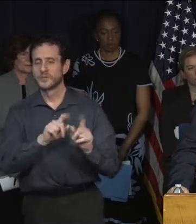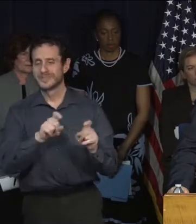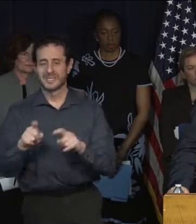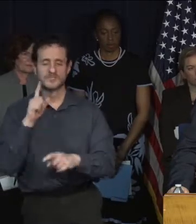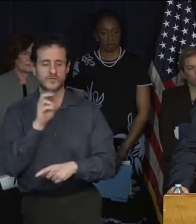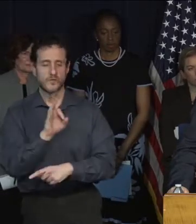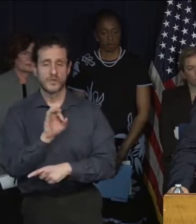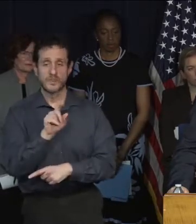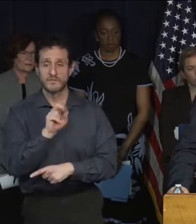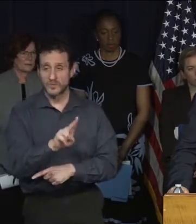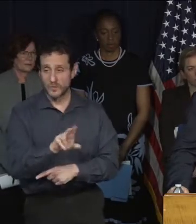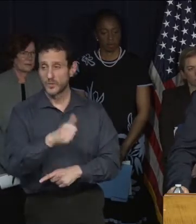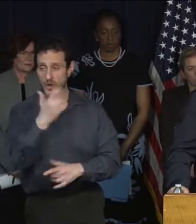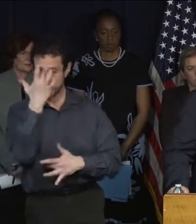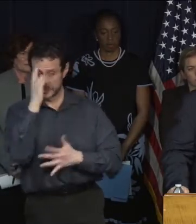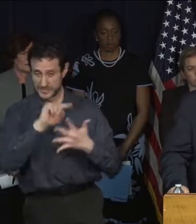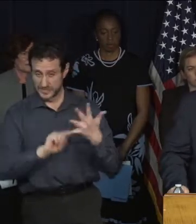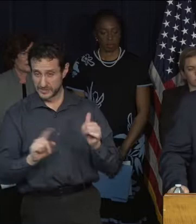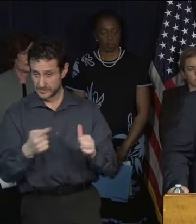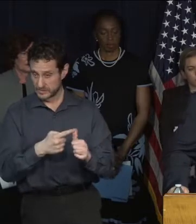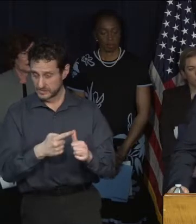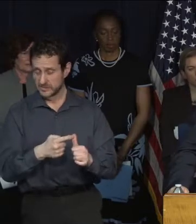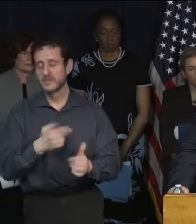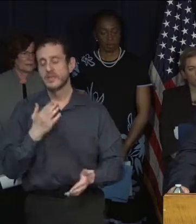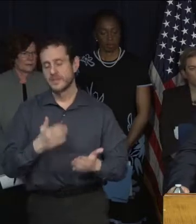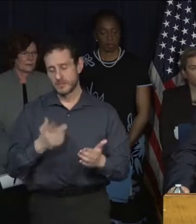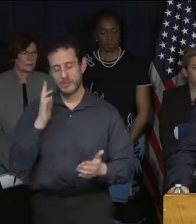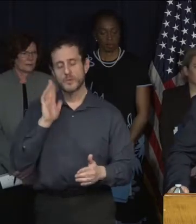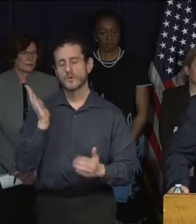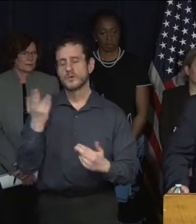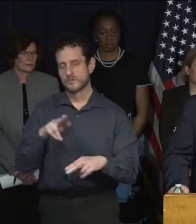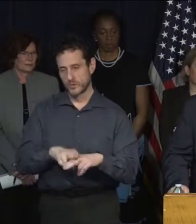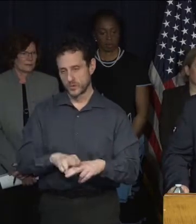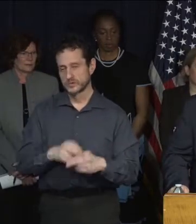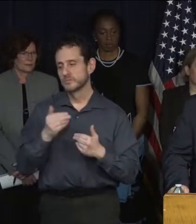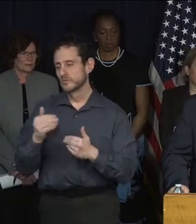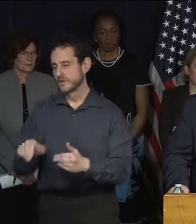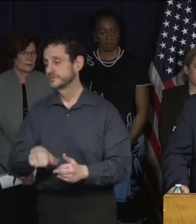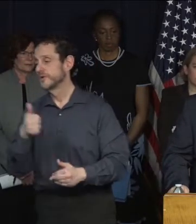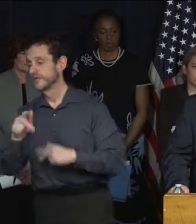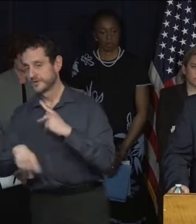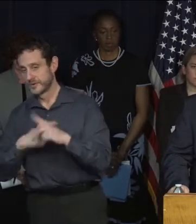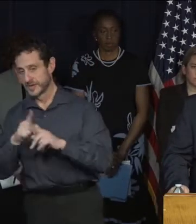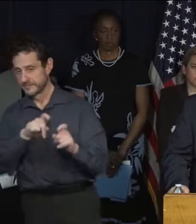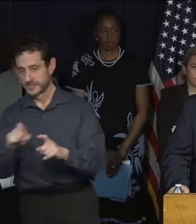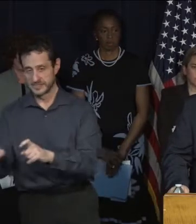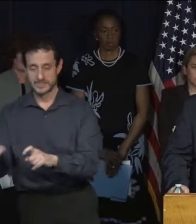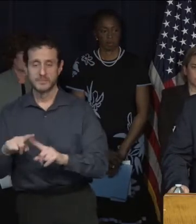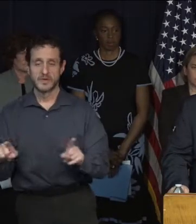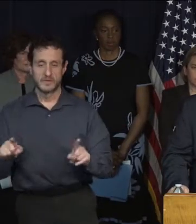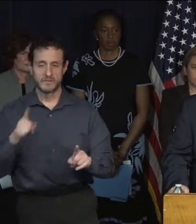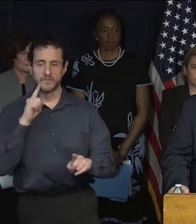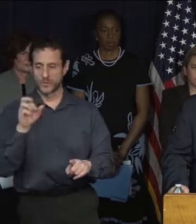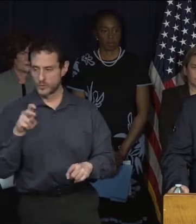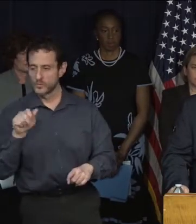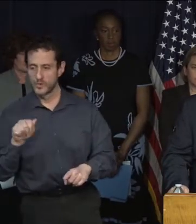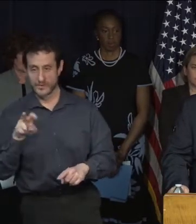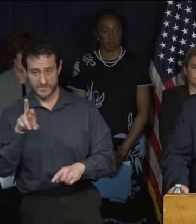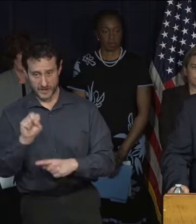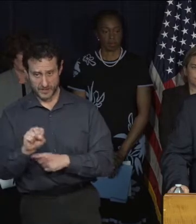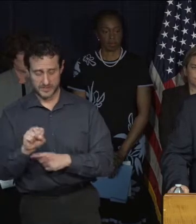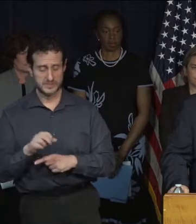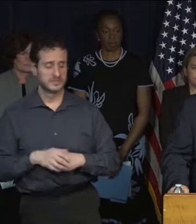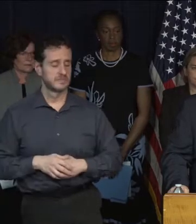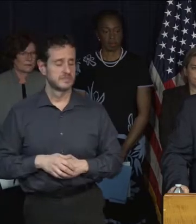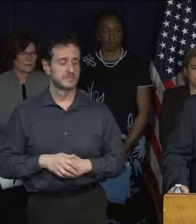other viruses. And then, you know, if need be, we would, of course, move on to the other kind of testing, but for coronavirus.